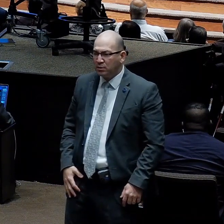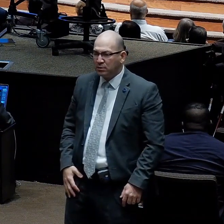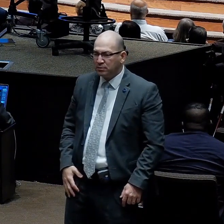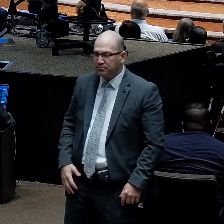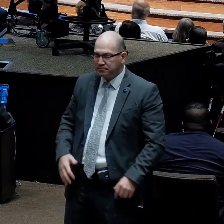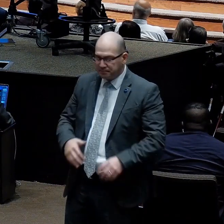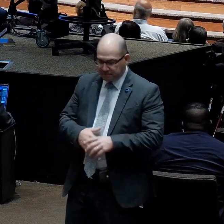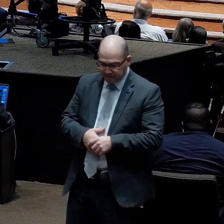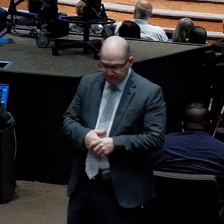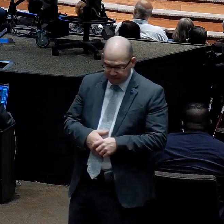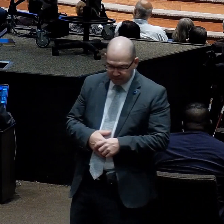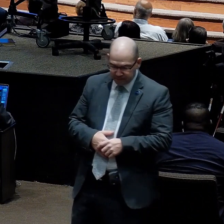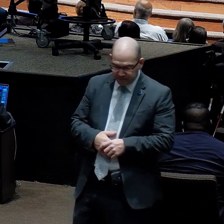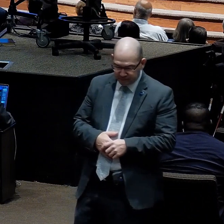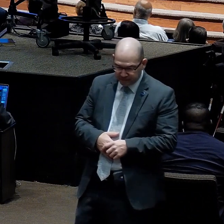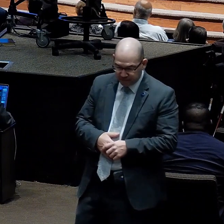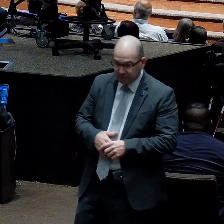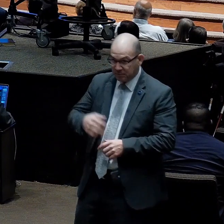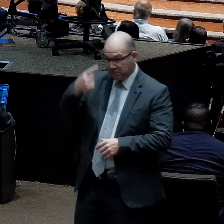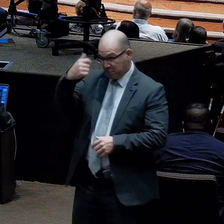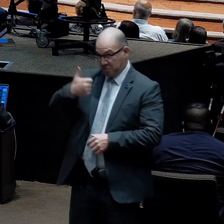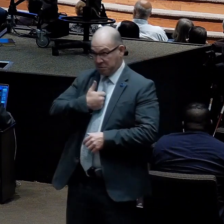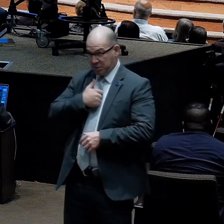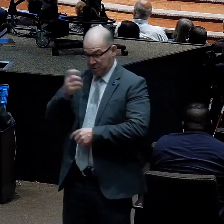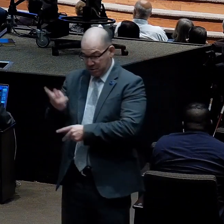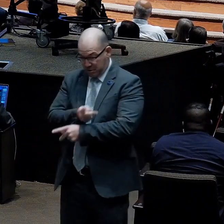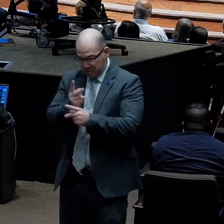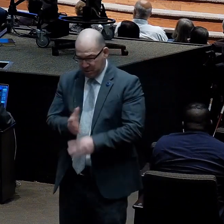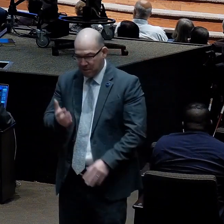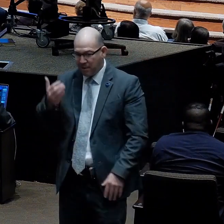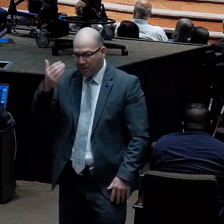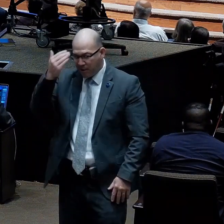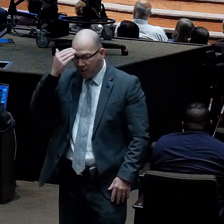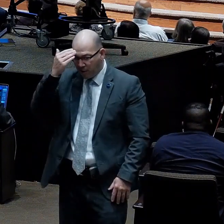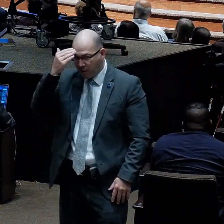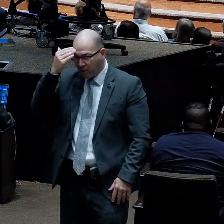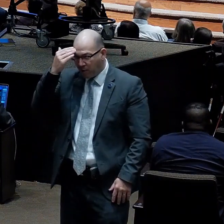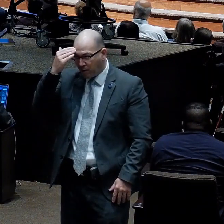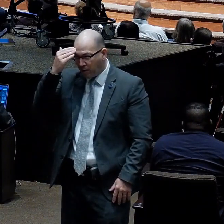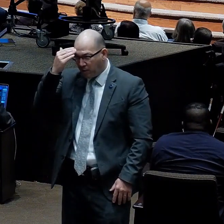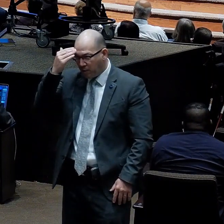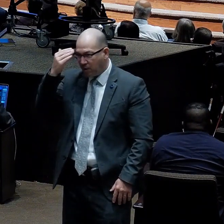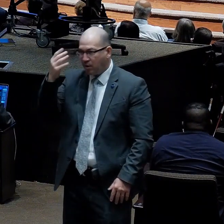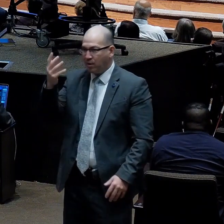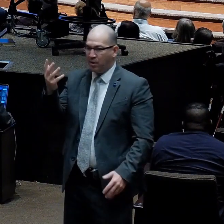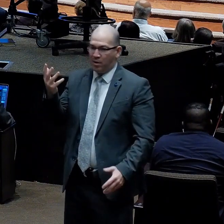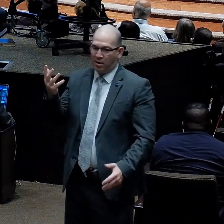And being a pastor, I know pastors like some of you know airplane parts.